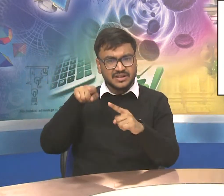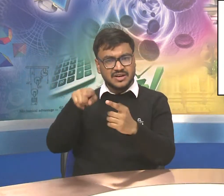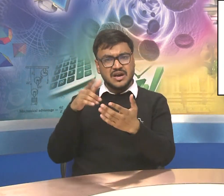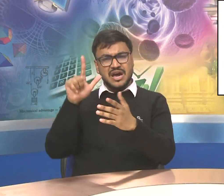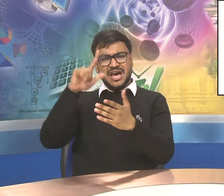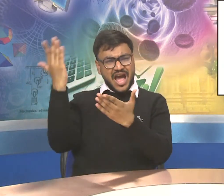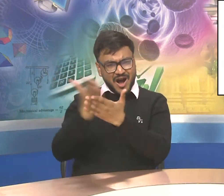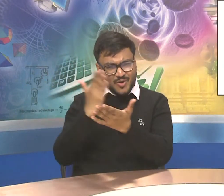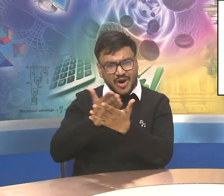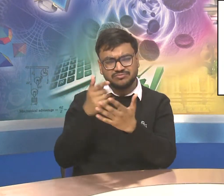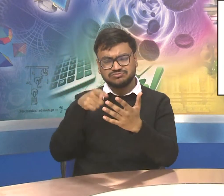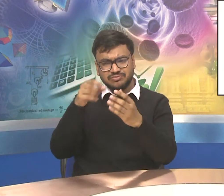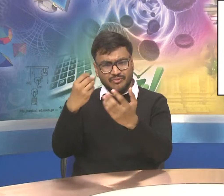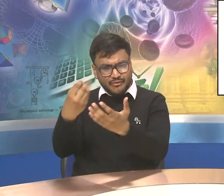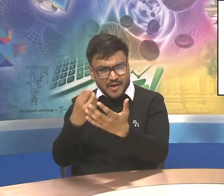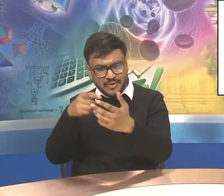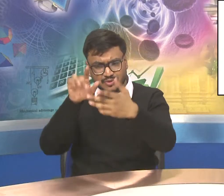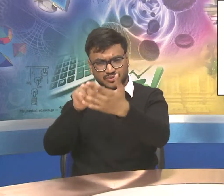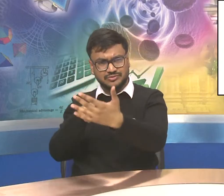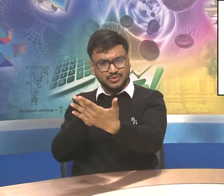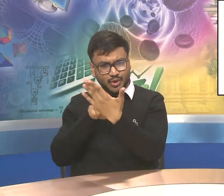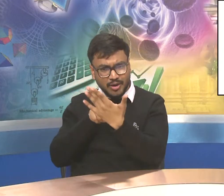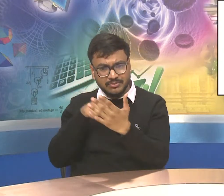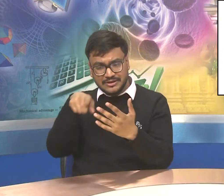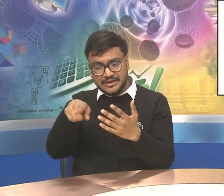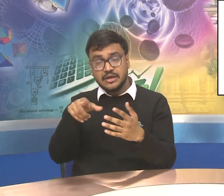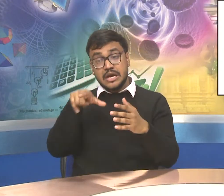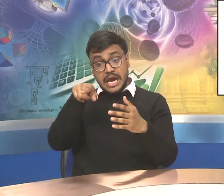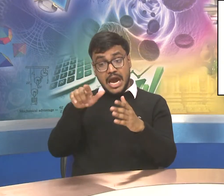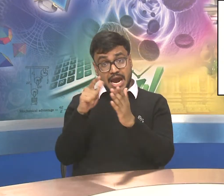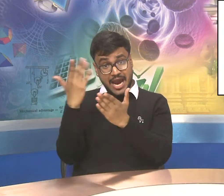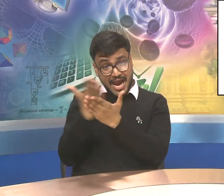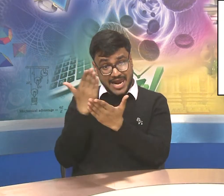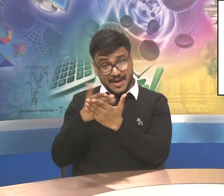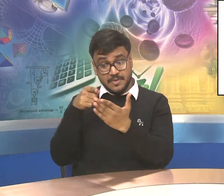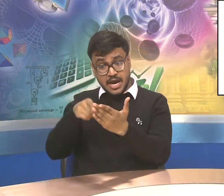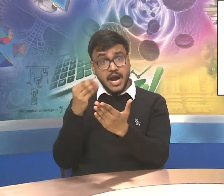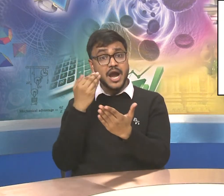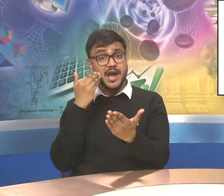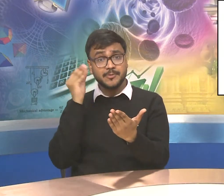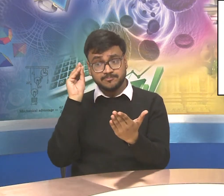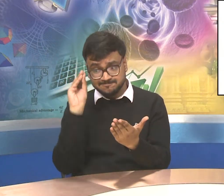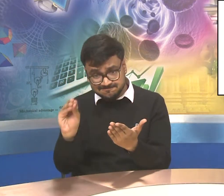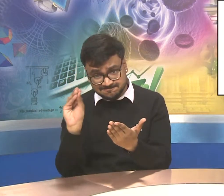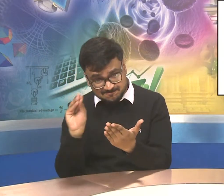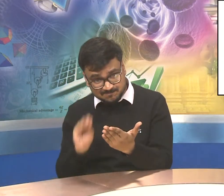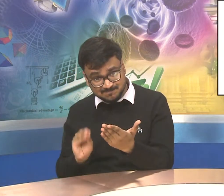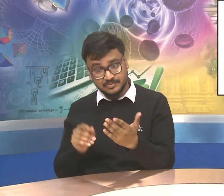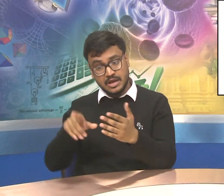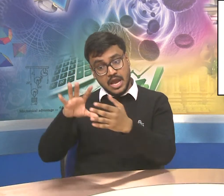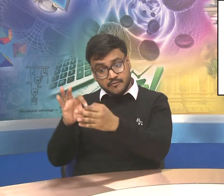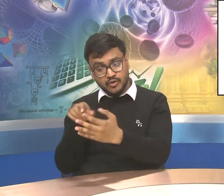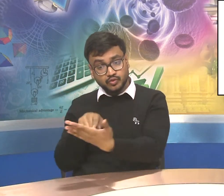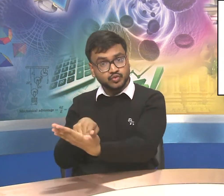But in some libraries, this service is provided through a computerized, or we can